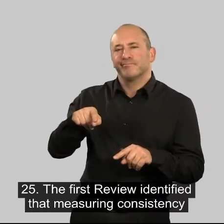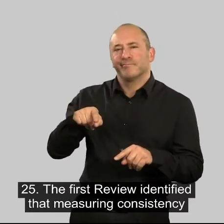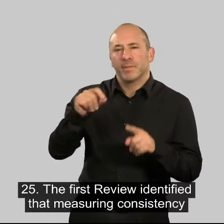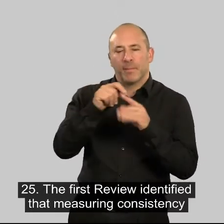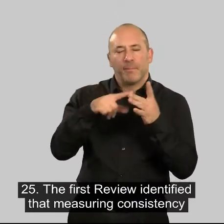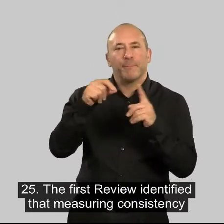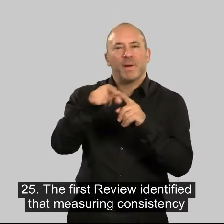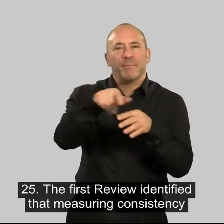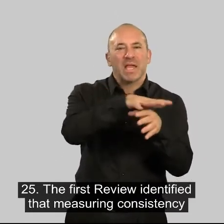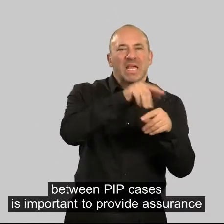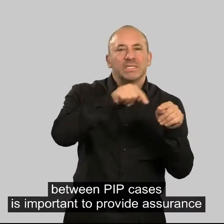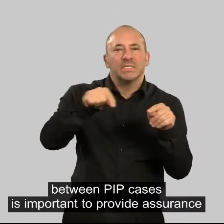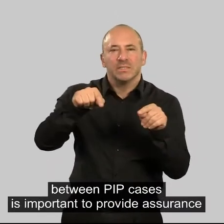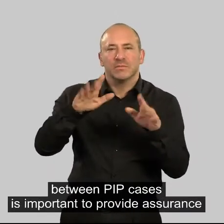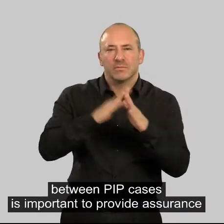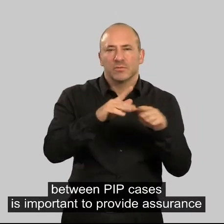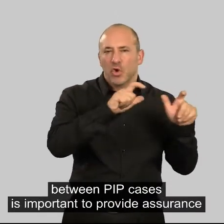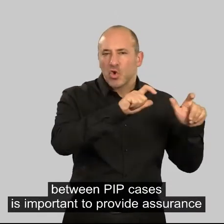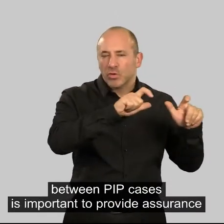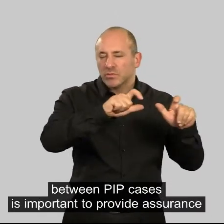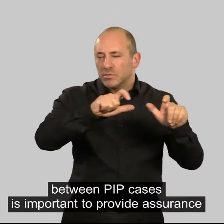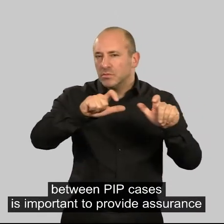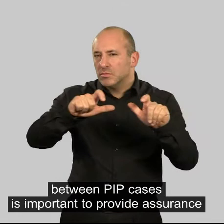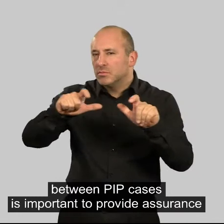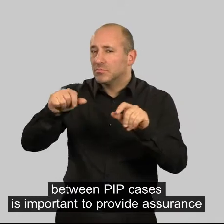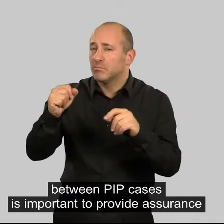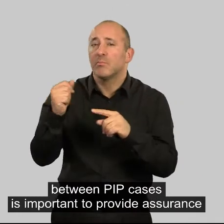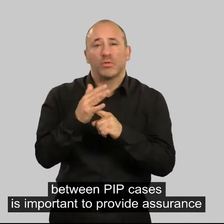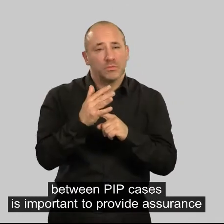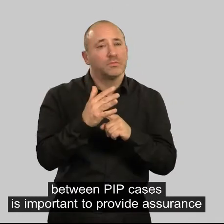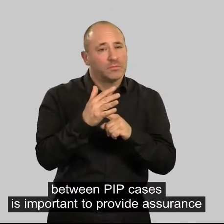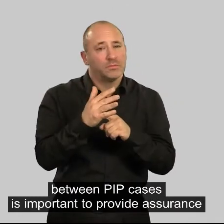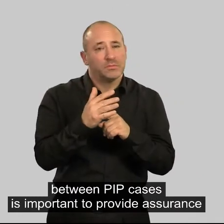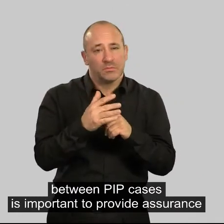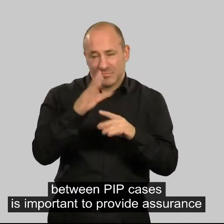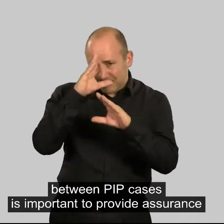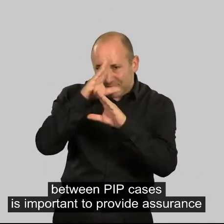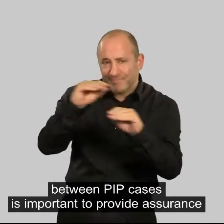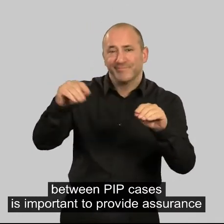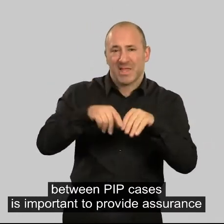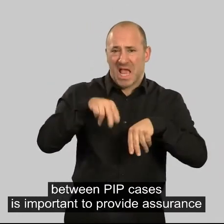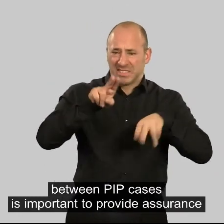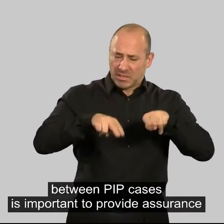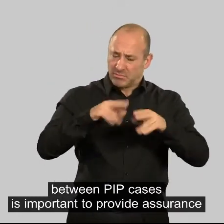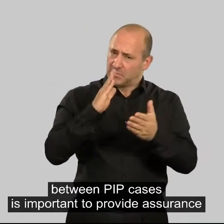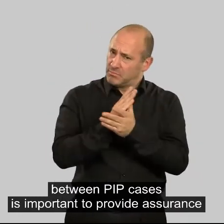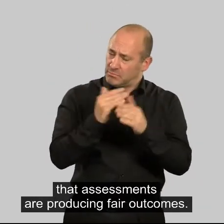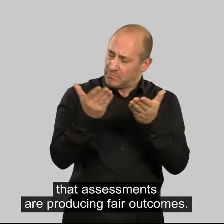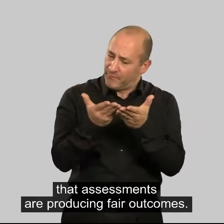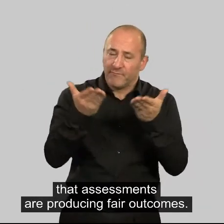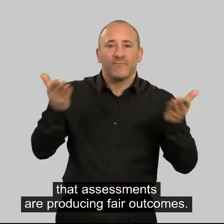consistency between PIP cases is important to provide assurance that assessments are producing